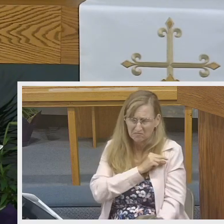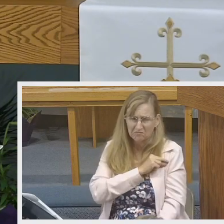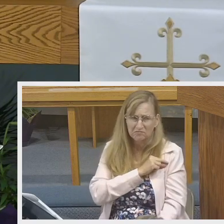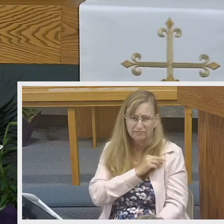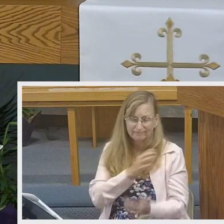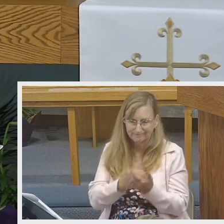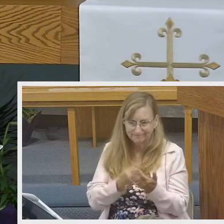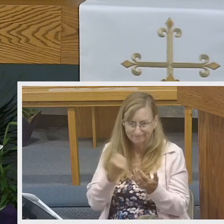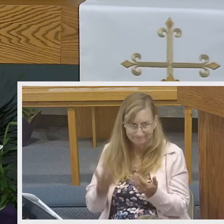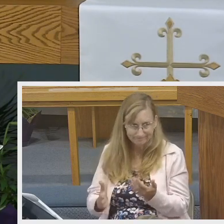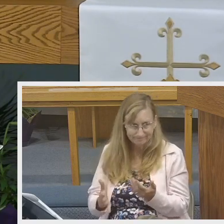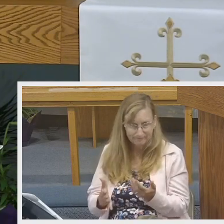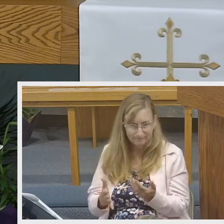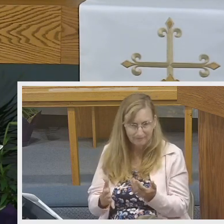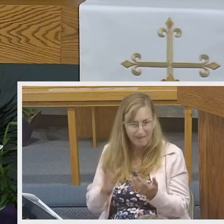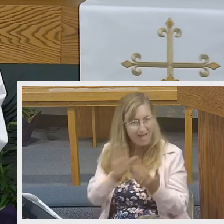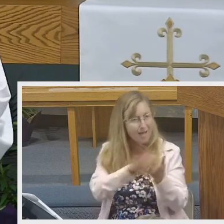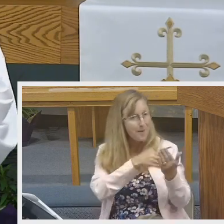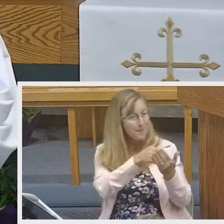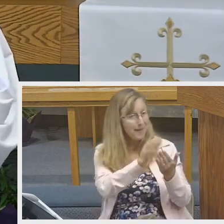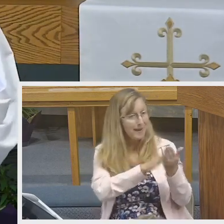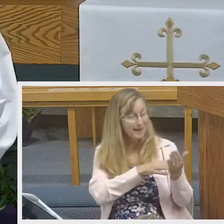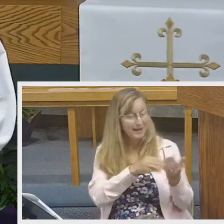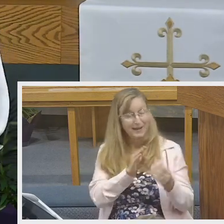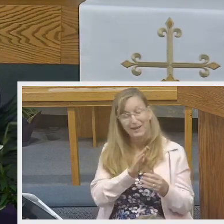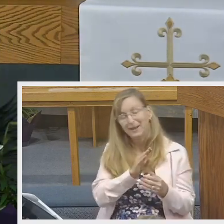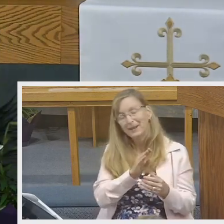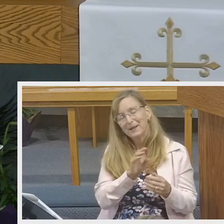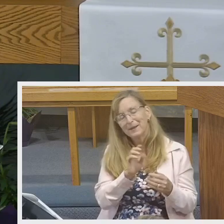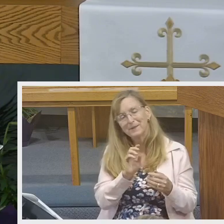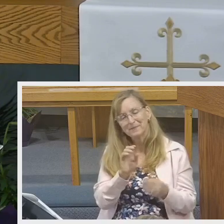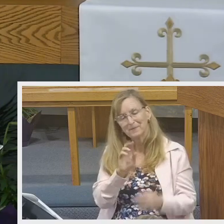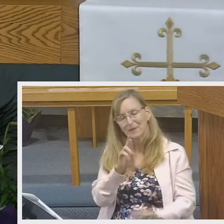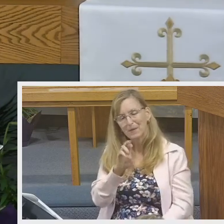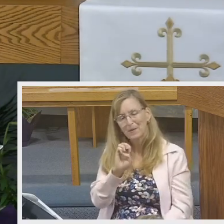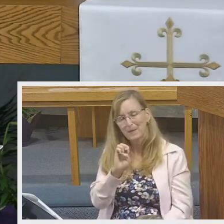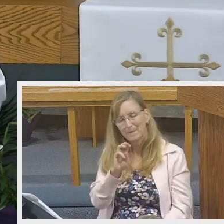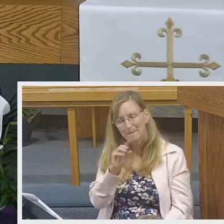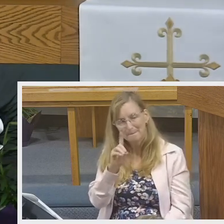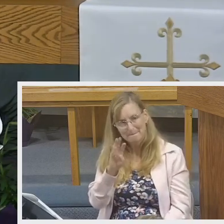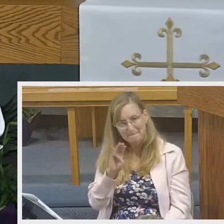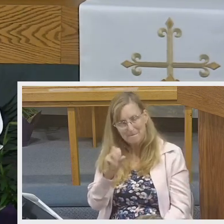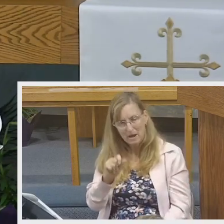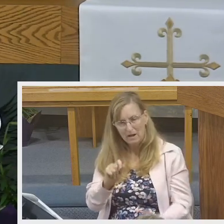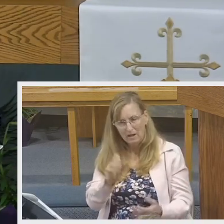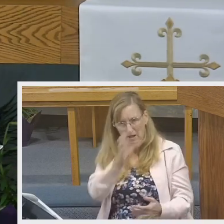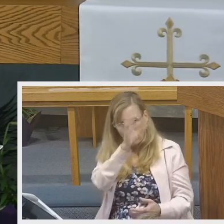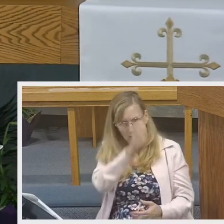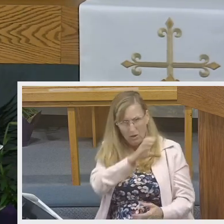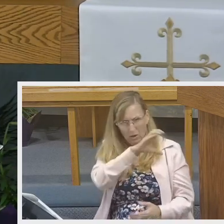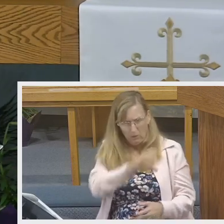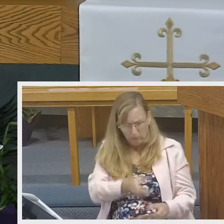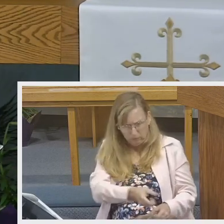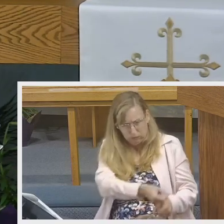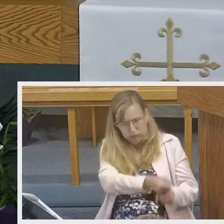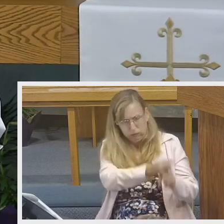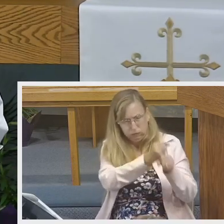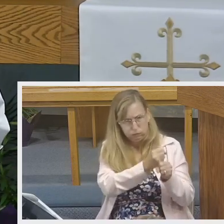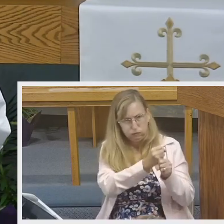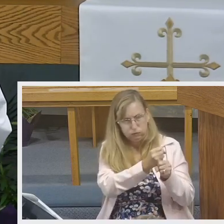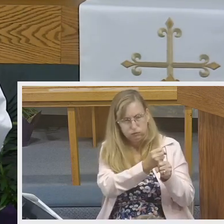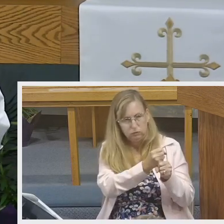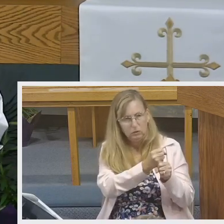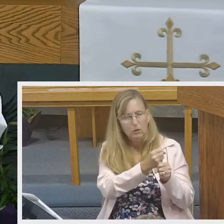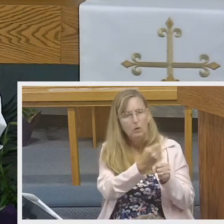In Rembrandt's painting of the raising of the cross, in the crowd of people who are helping to crucify Jesus, there's one